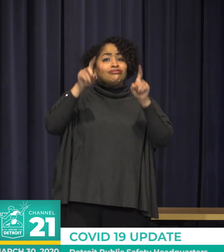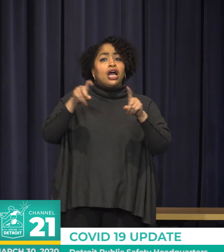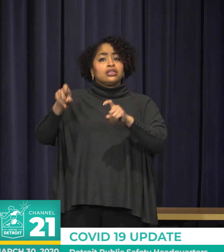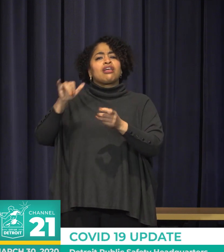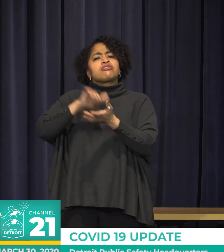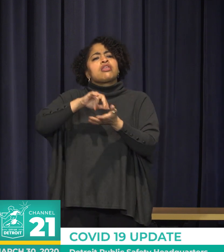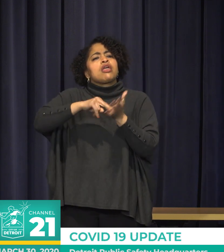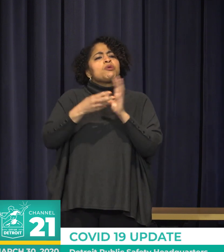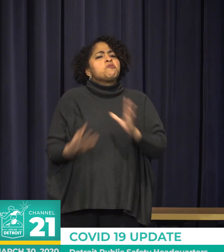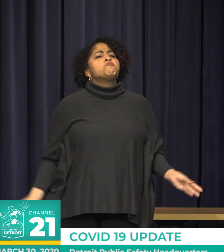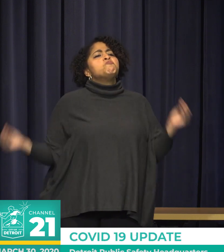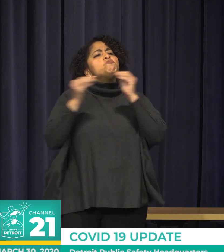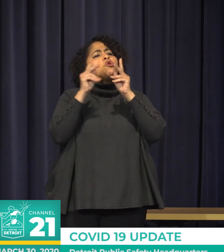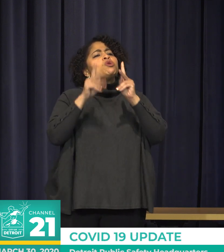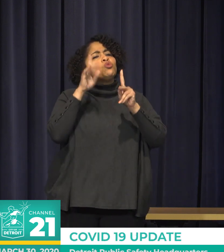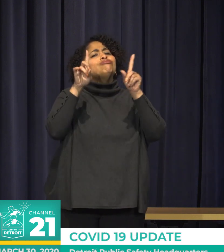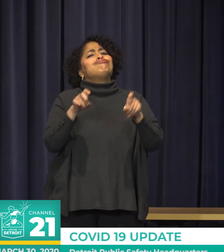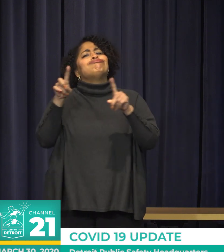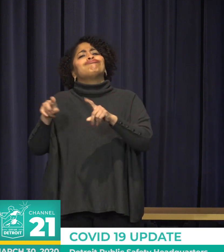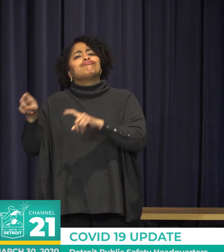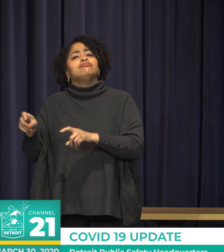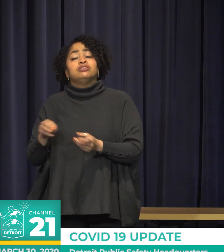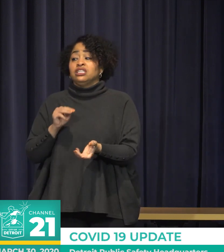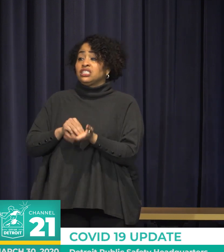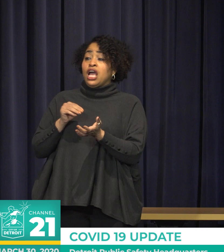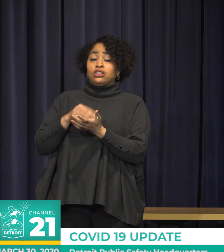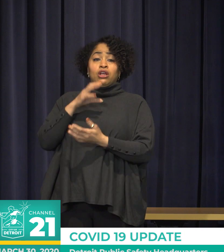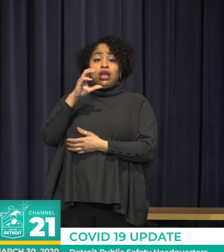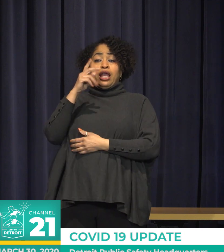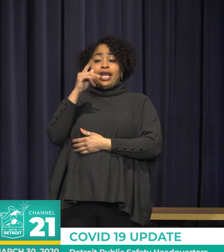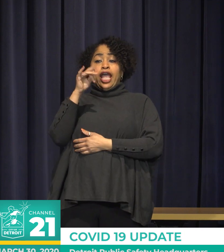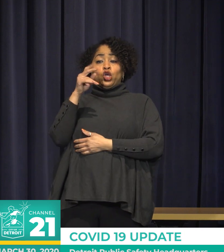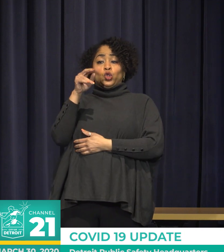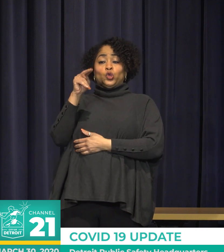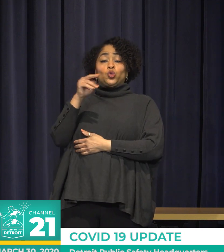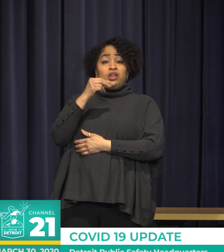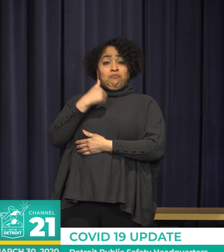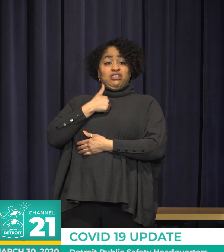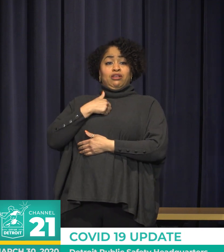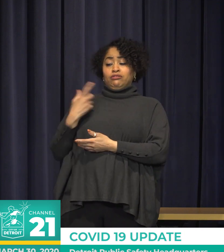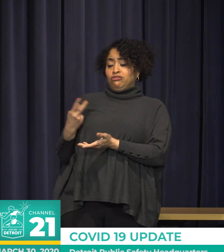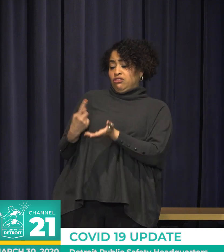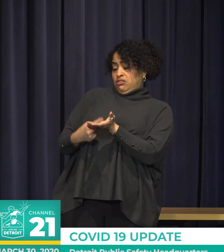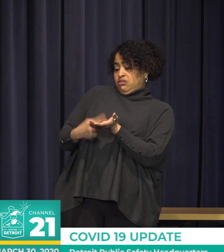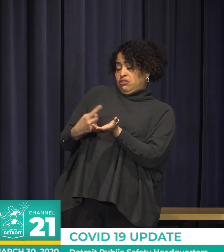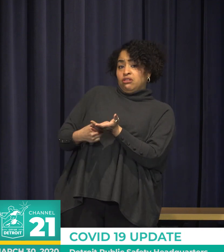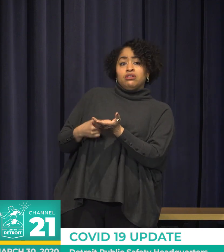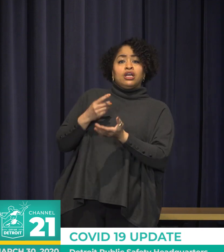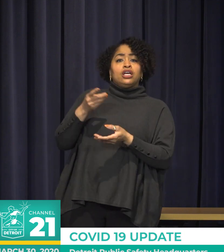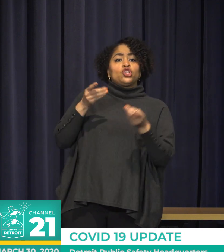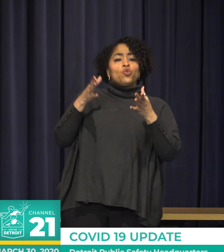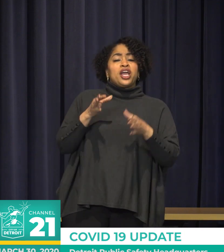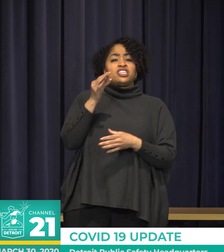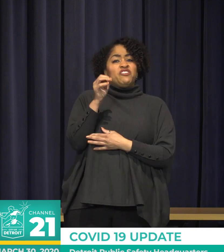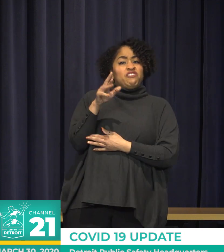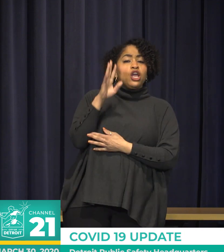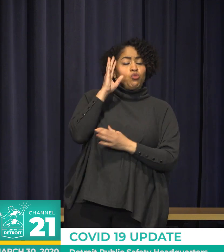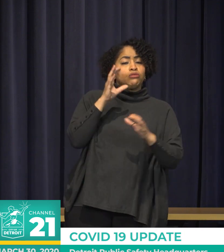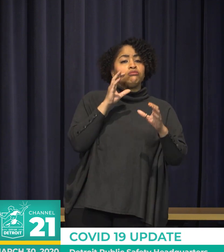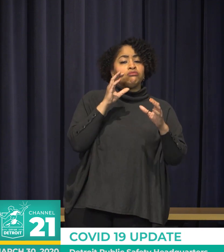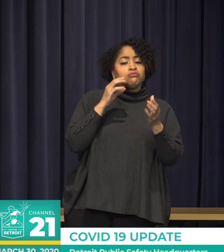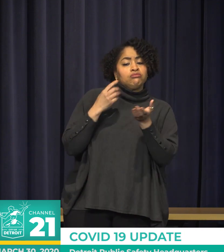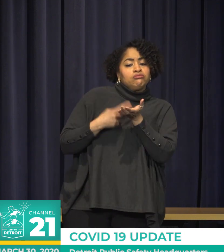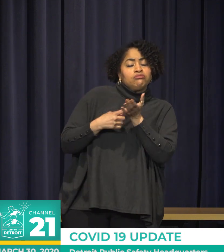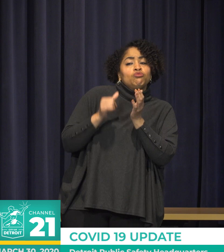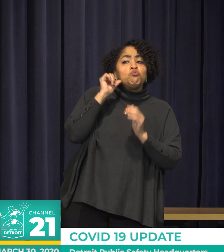going to be able to test a lot more people. Dr. Khaldun and I have been in conversations today, and Director Fair will be in conversations again tomorrow. But